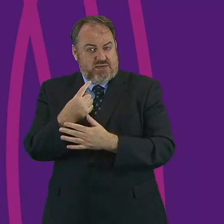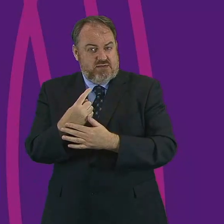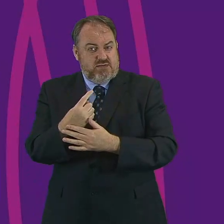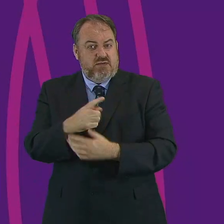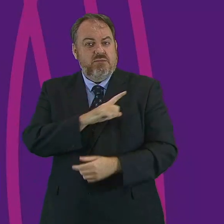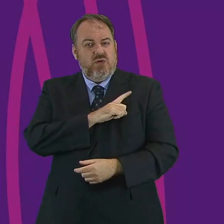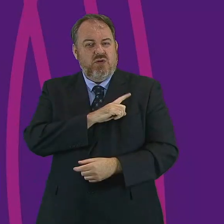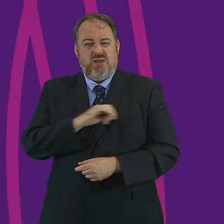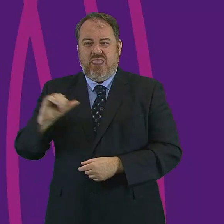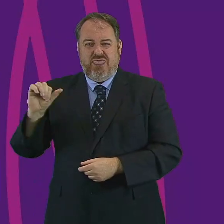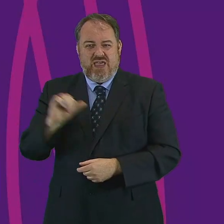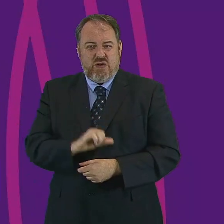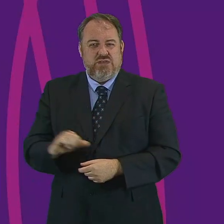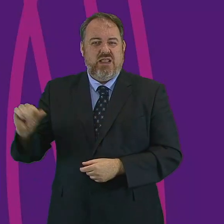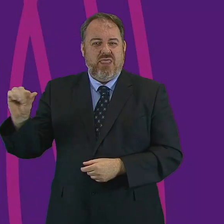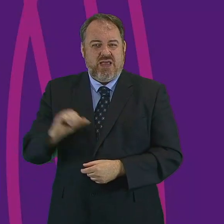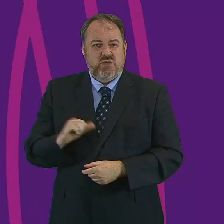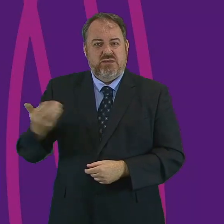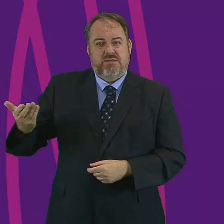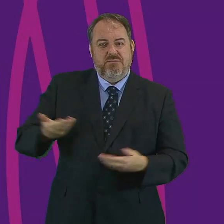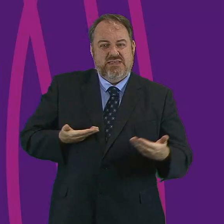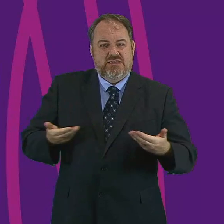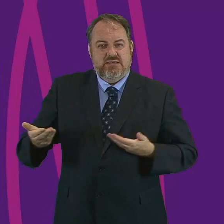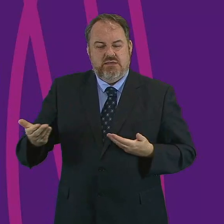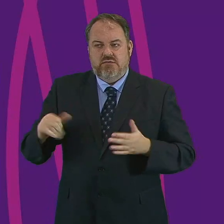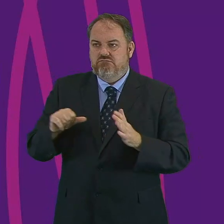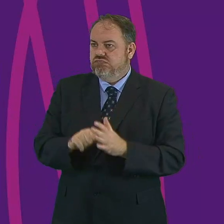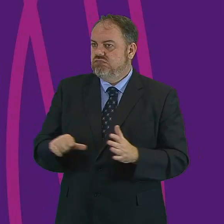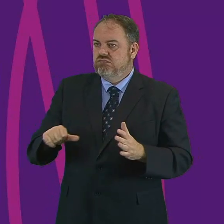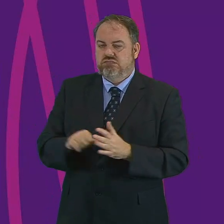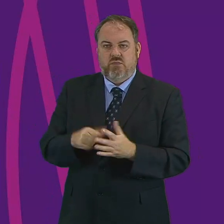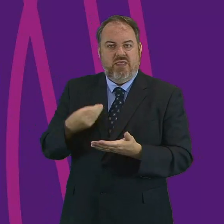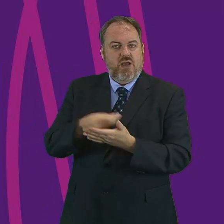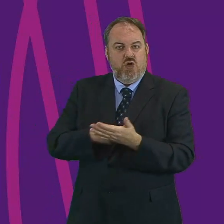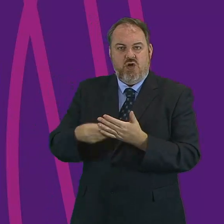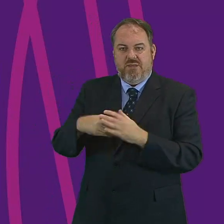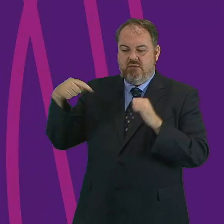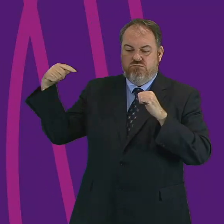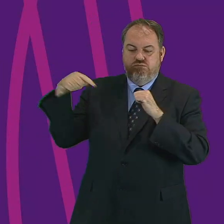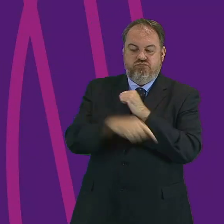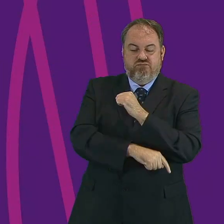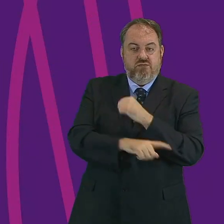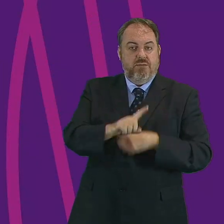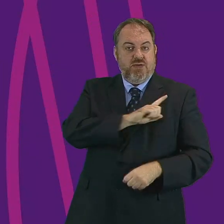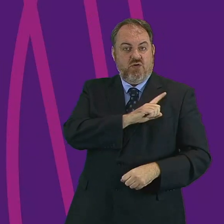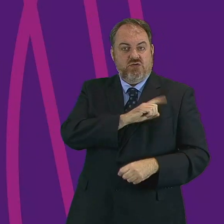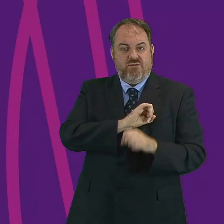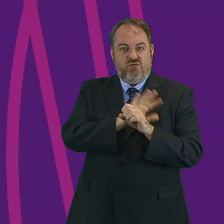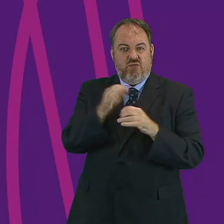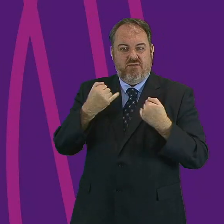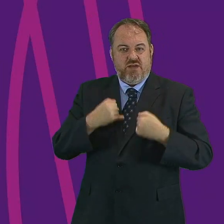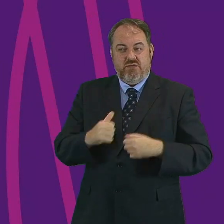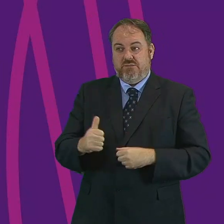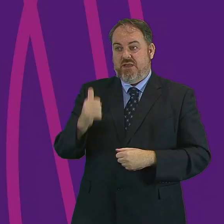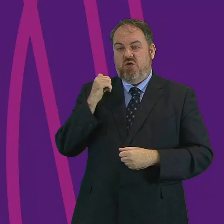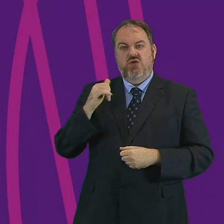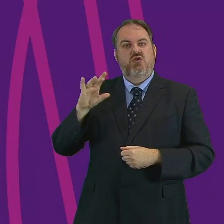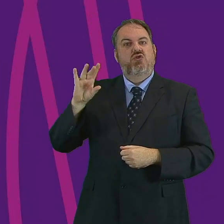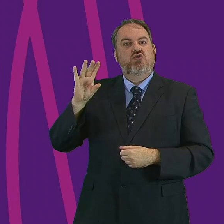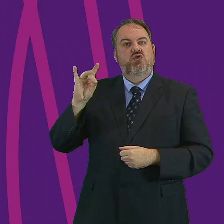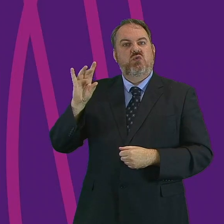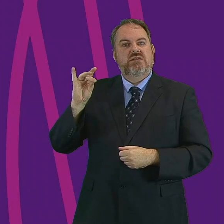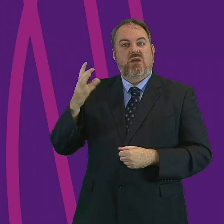Government supported by a democratically elected Scottish Parliament. The Internal Market Bill is a full frontal, no